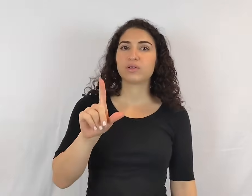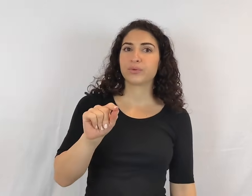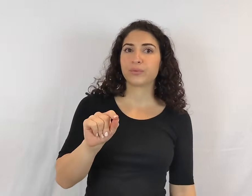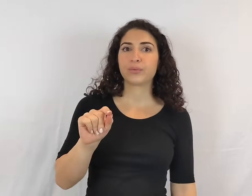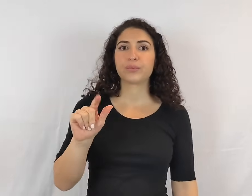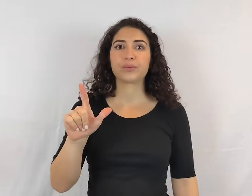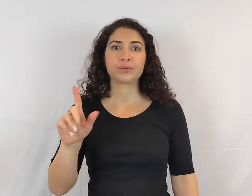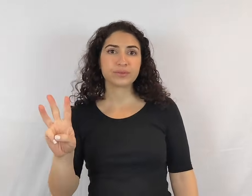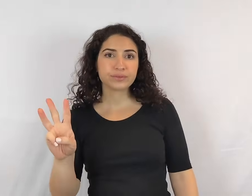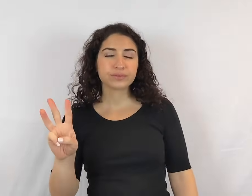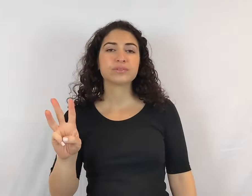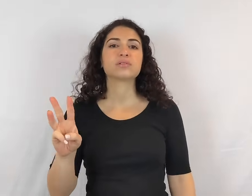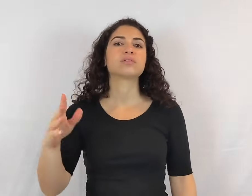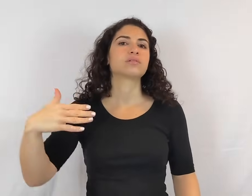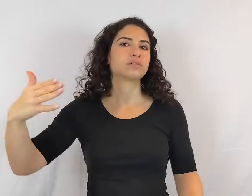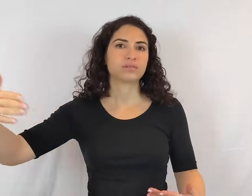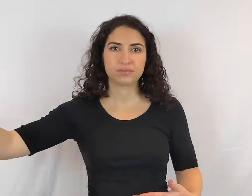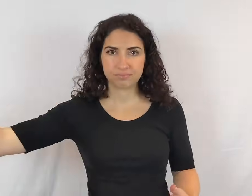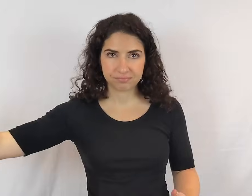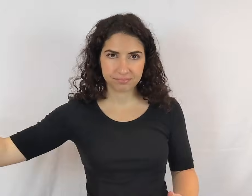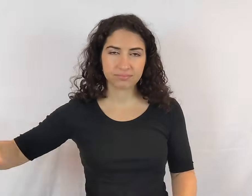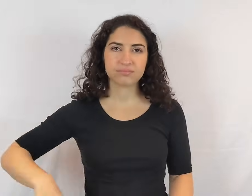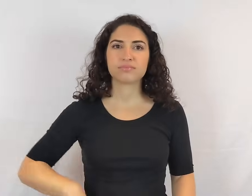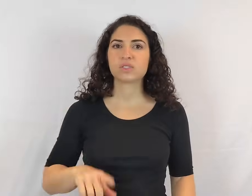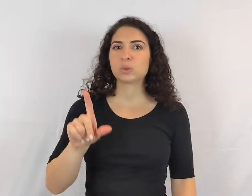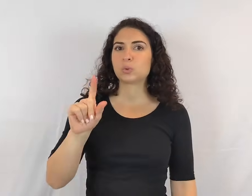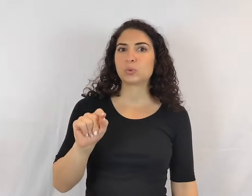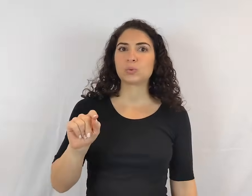2025, 2026, and so on.